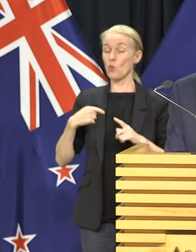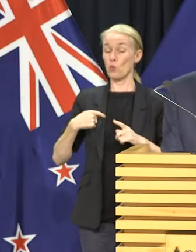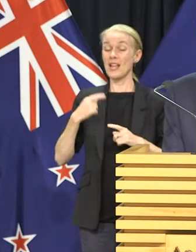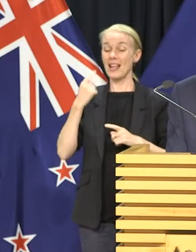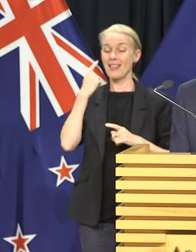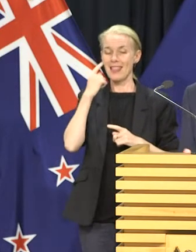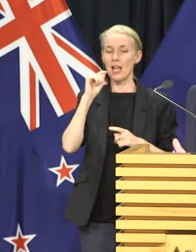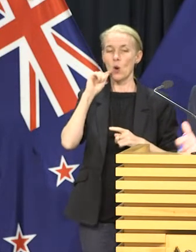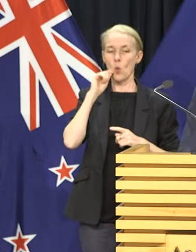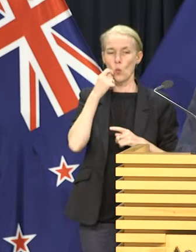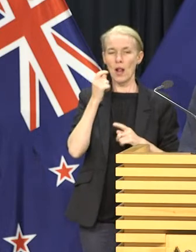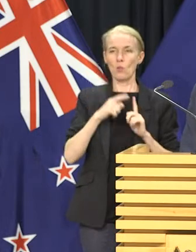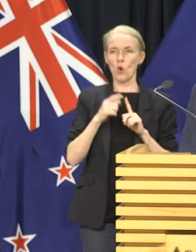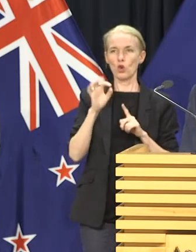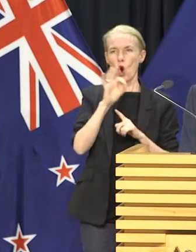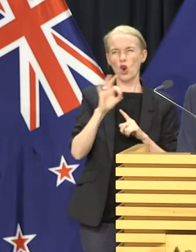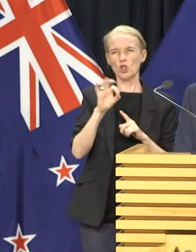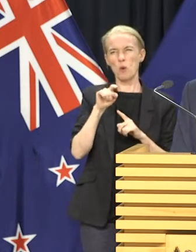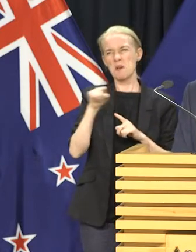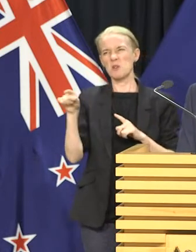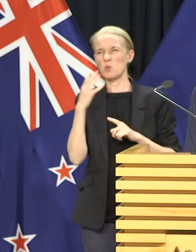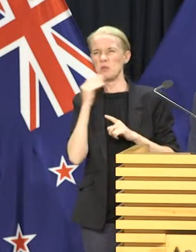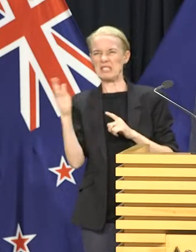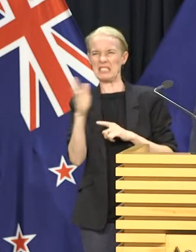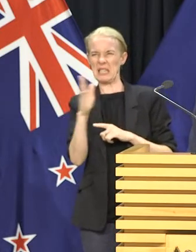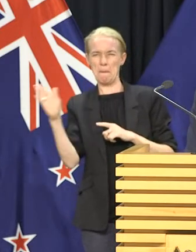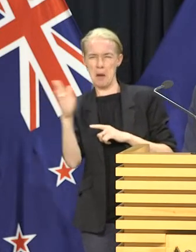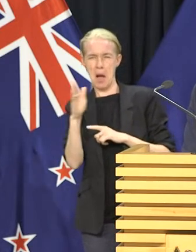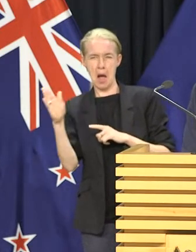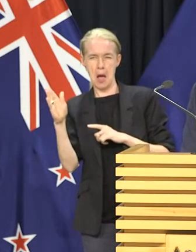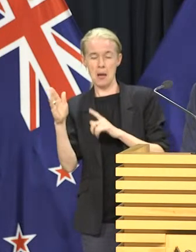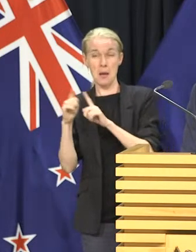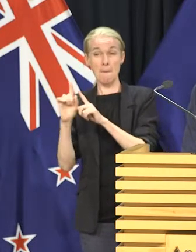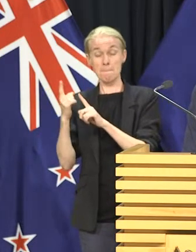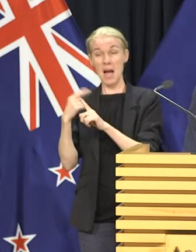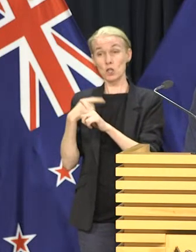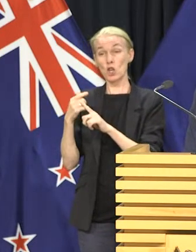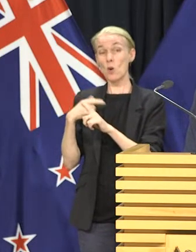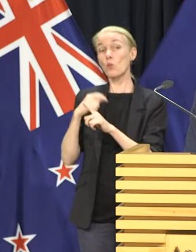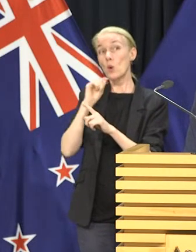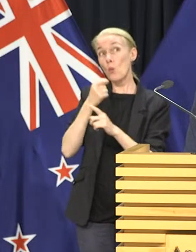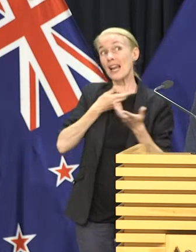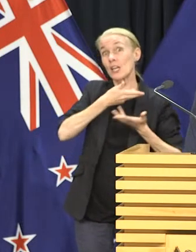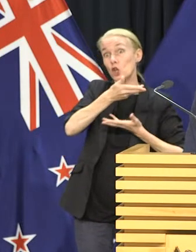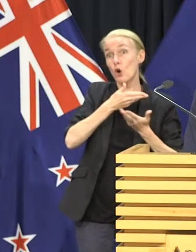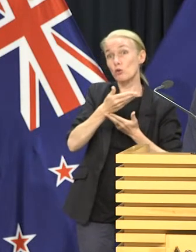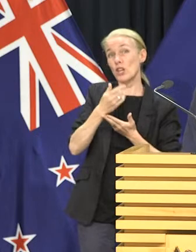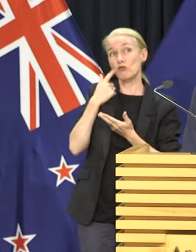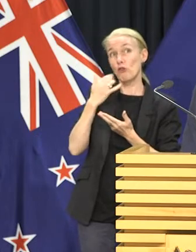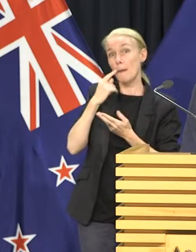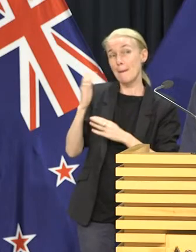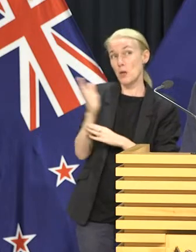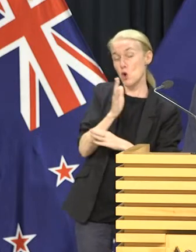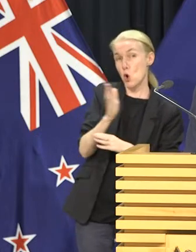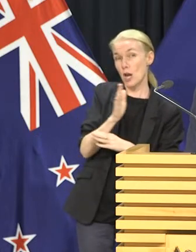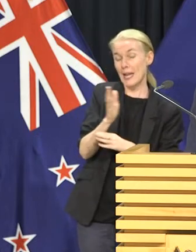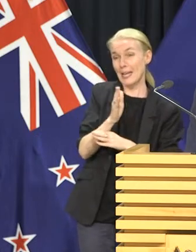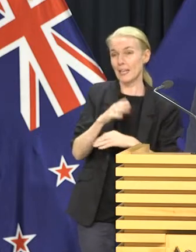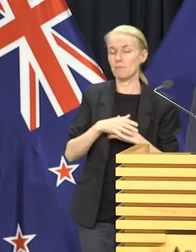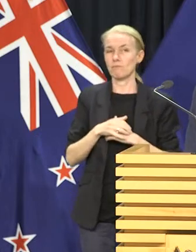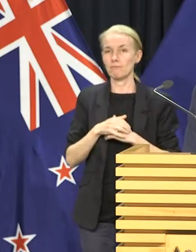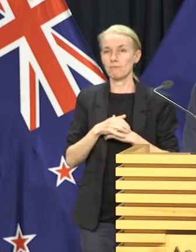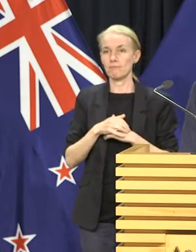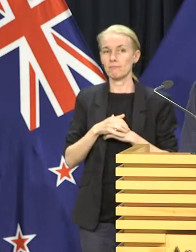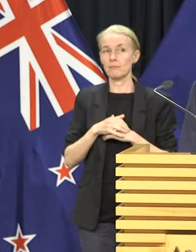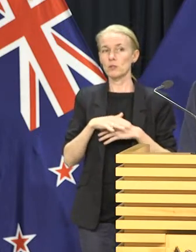the manufacturer about delivery in Q3, and it will be we will be more confident about those discussions